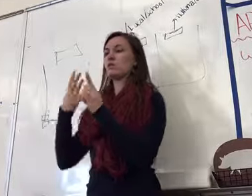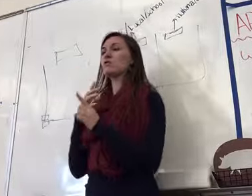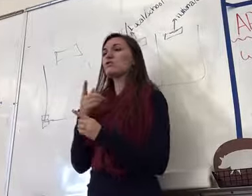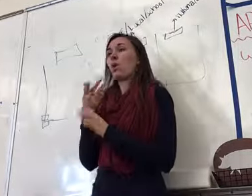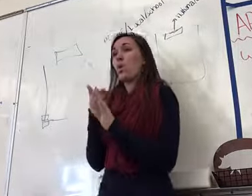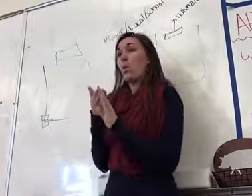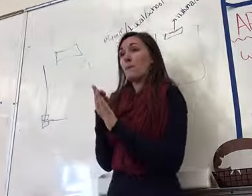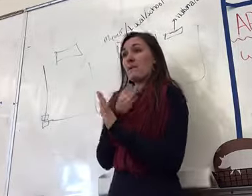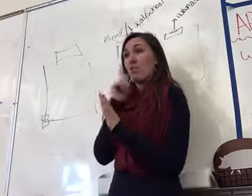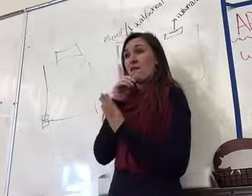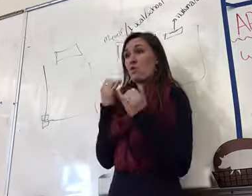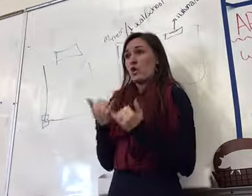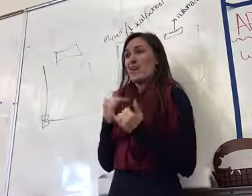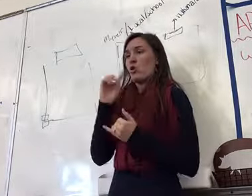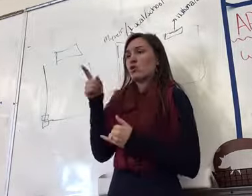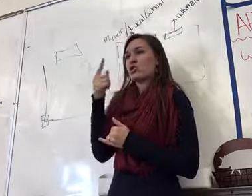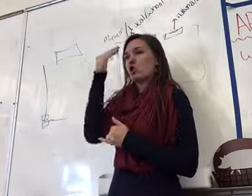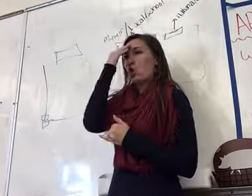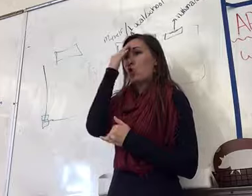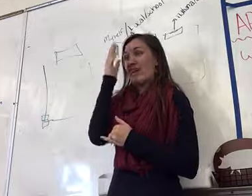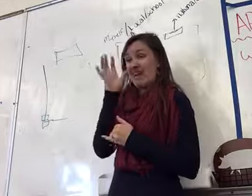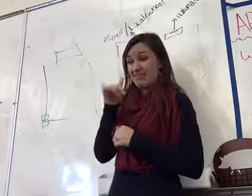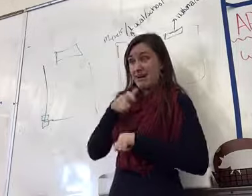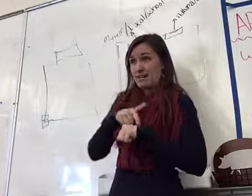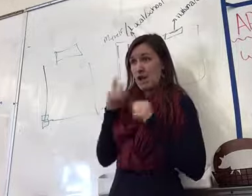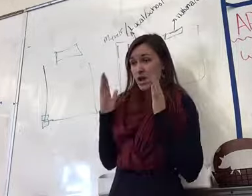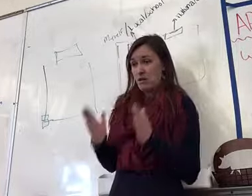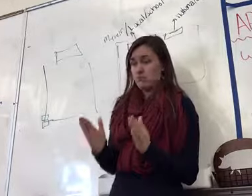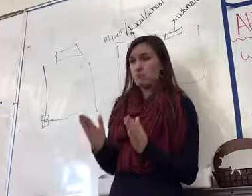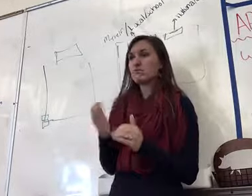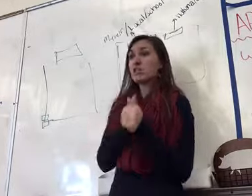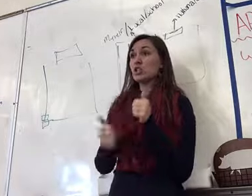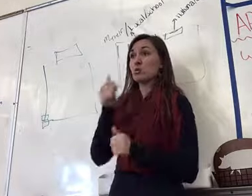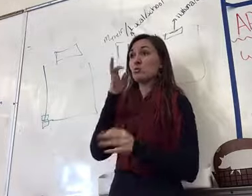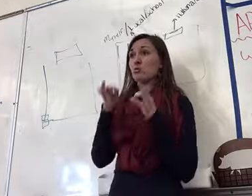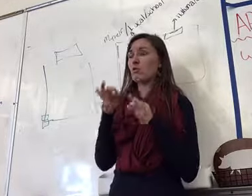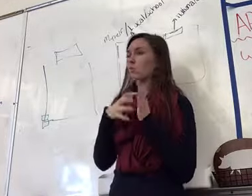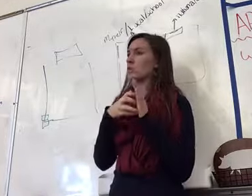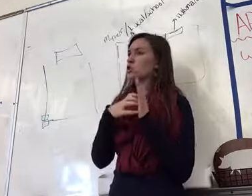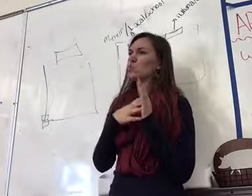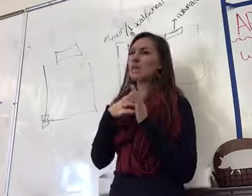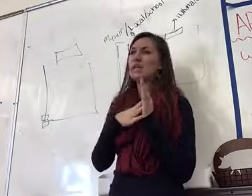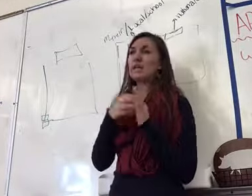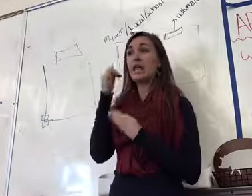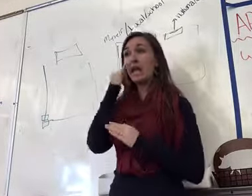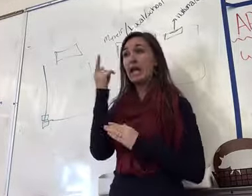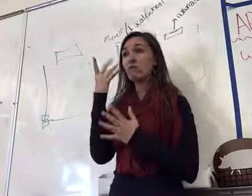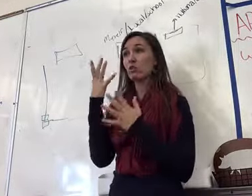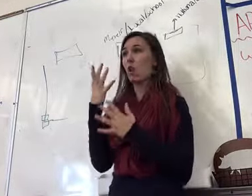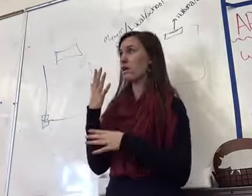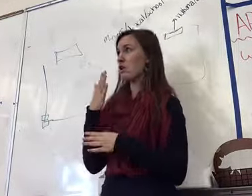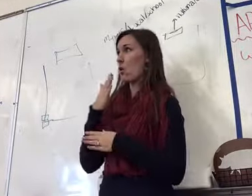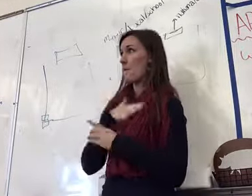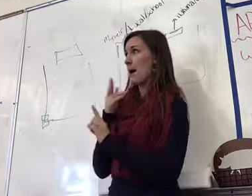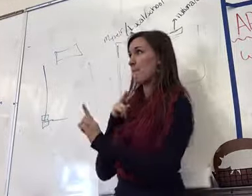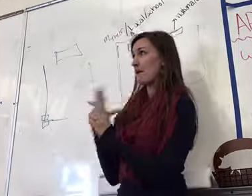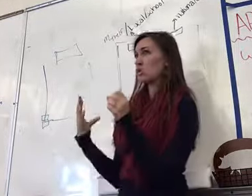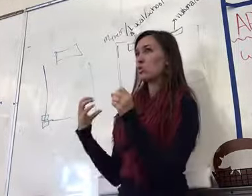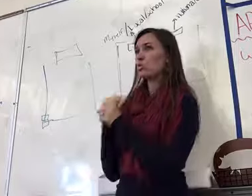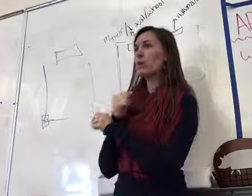that is that it was weak. Really, it was bribery. If you wanted the Supreme Court to go your way, you give him a couple $1,000s and he'll go your way.